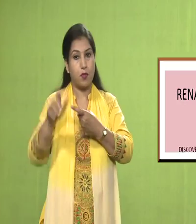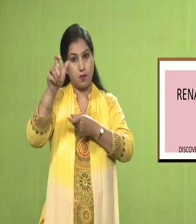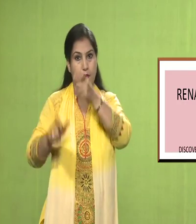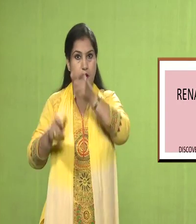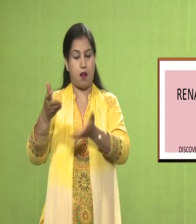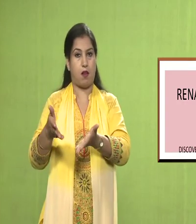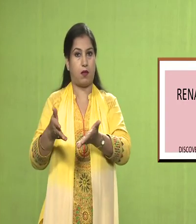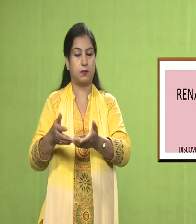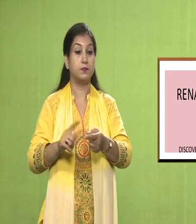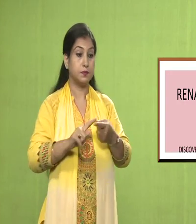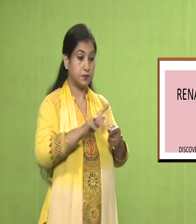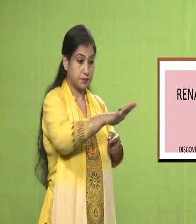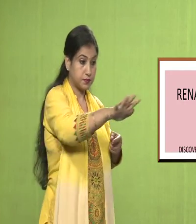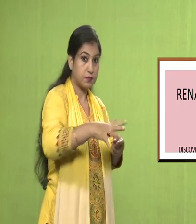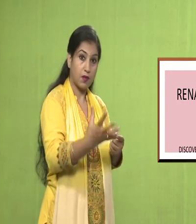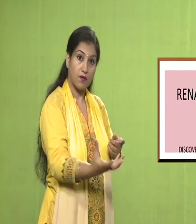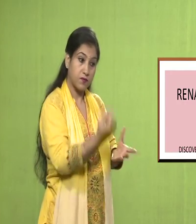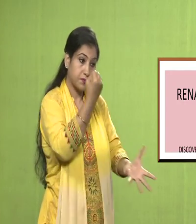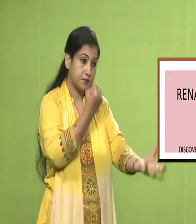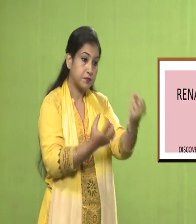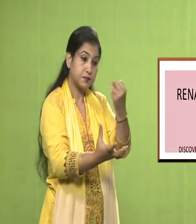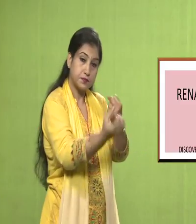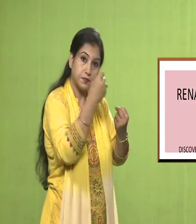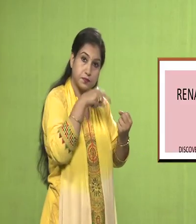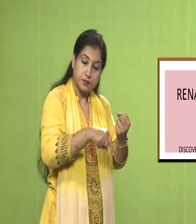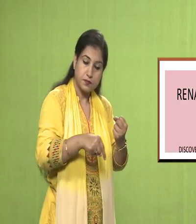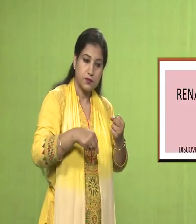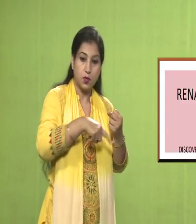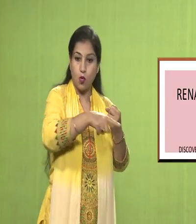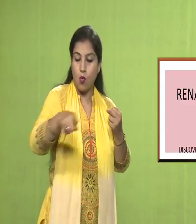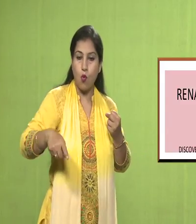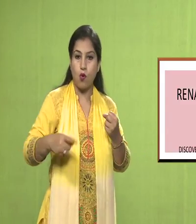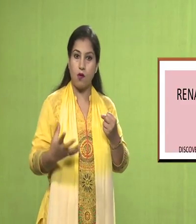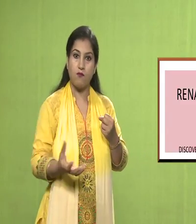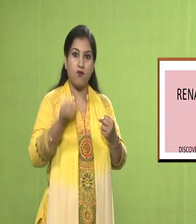The discovery of these new lands changed the history of the world.